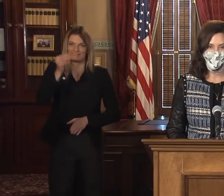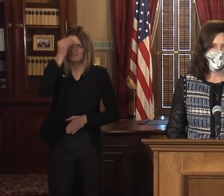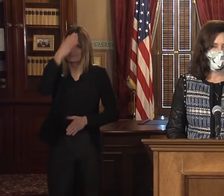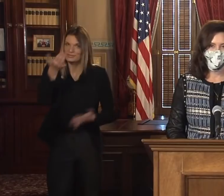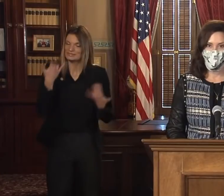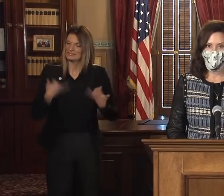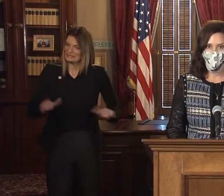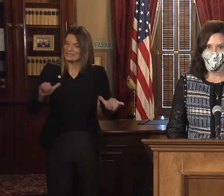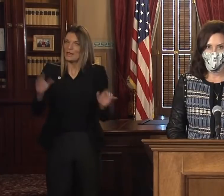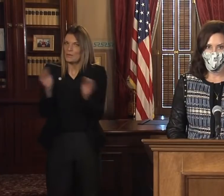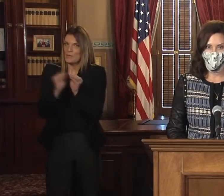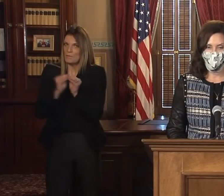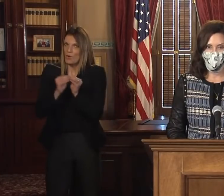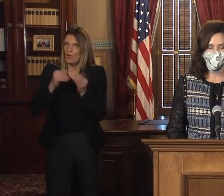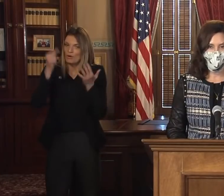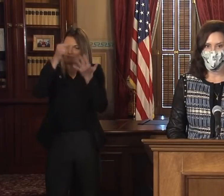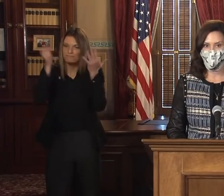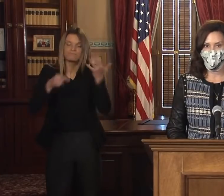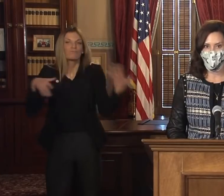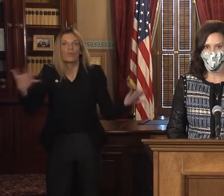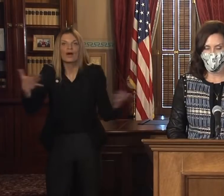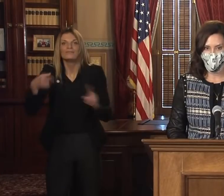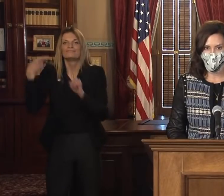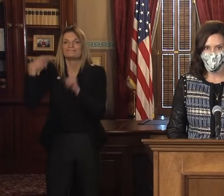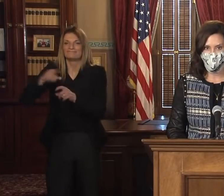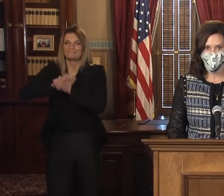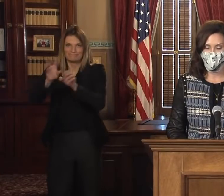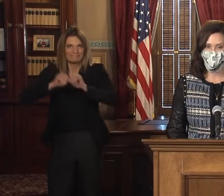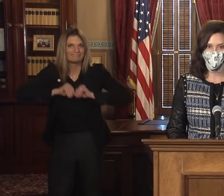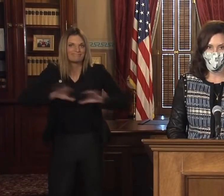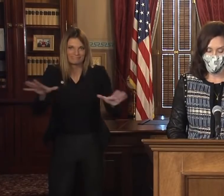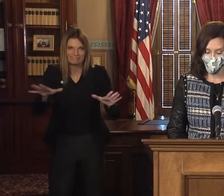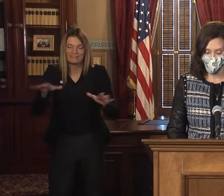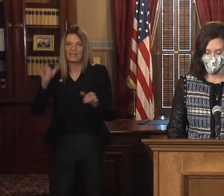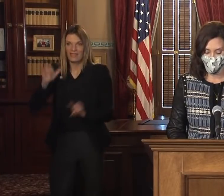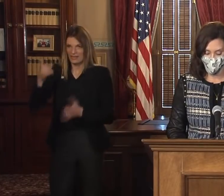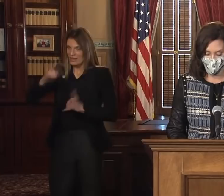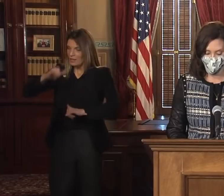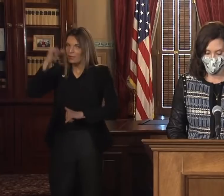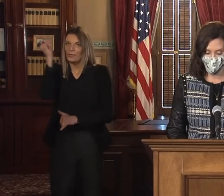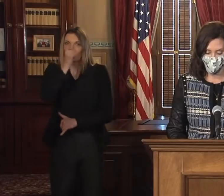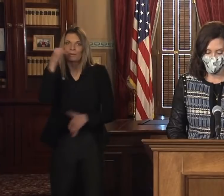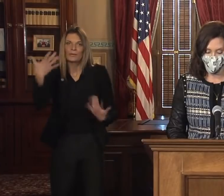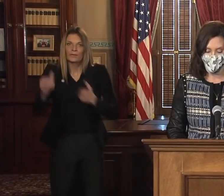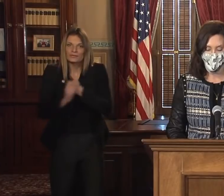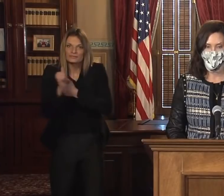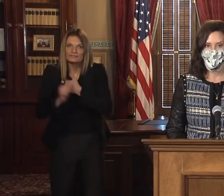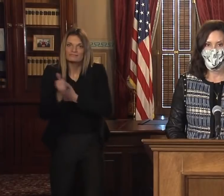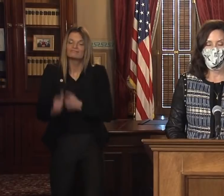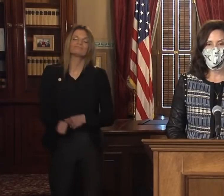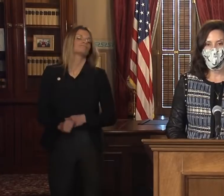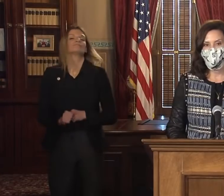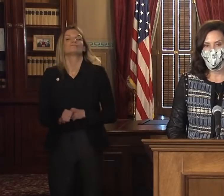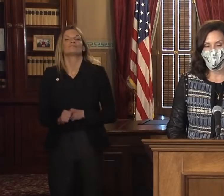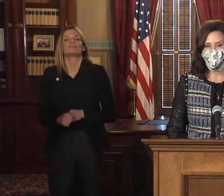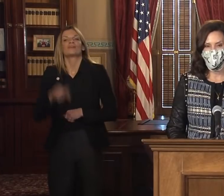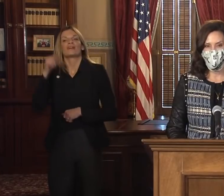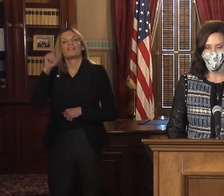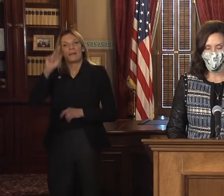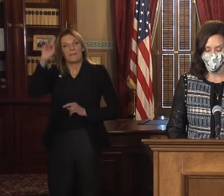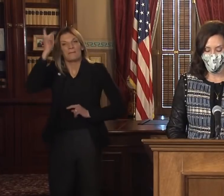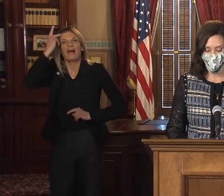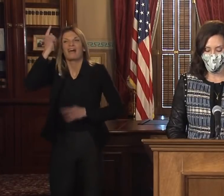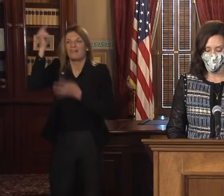COVID-19. It is not one another. It is not our fellow Americans. It is certainly not our fellow Michiganders. This pandemic